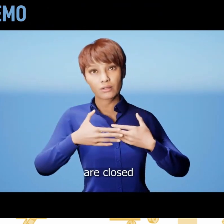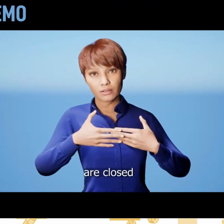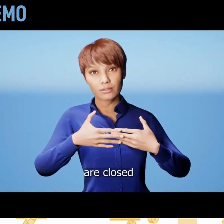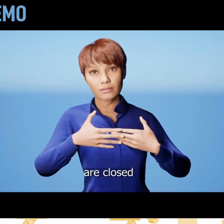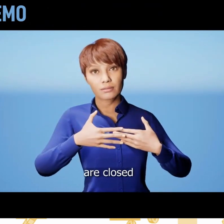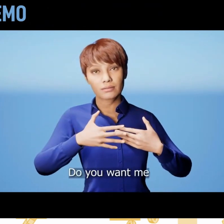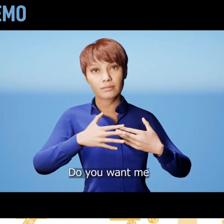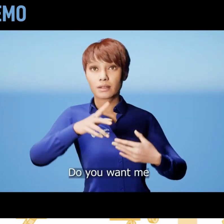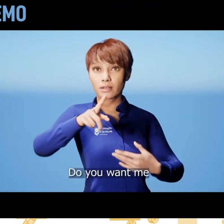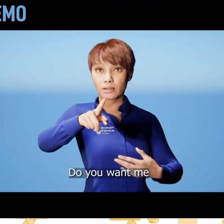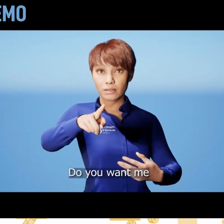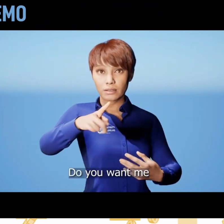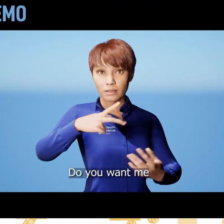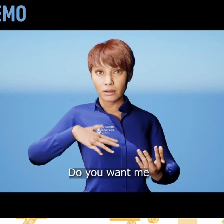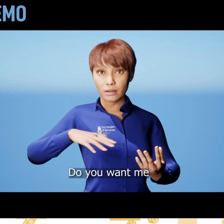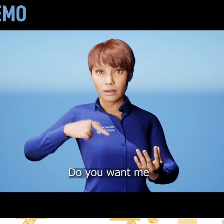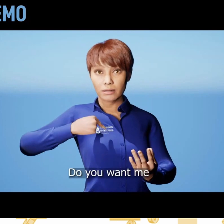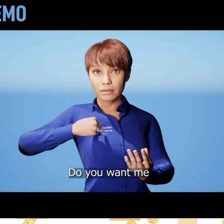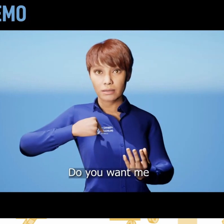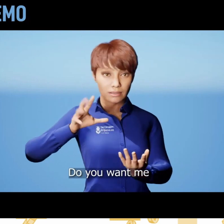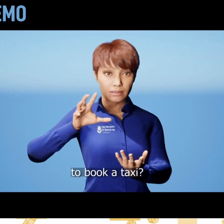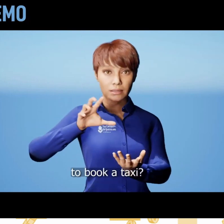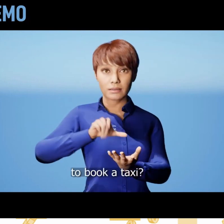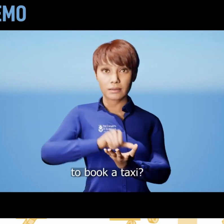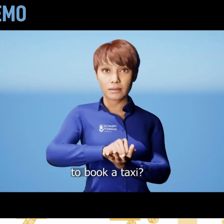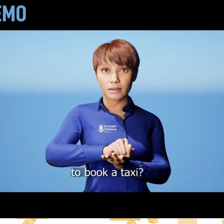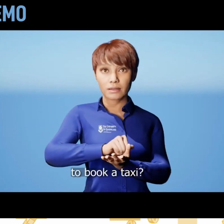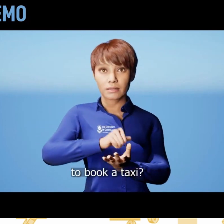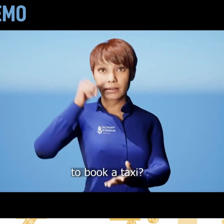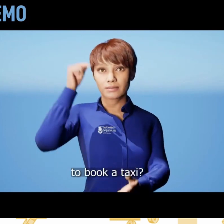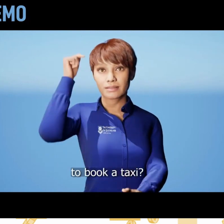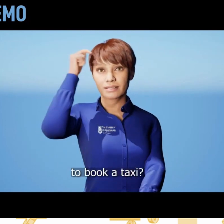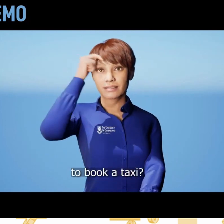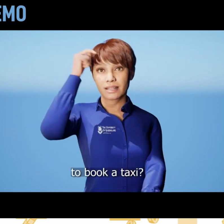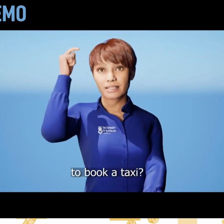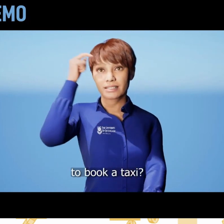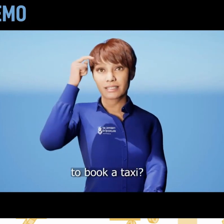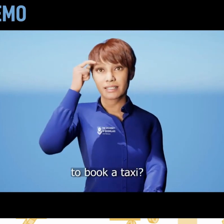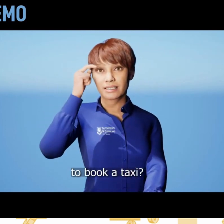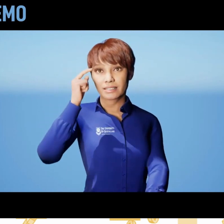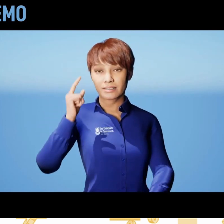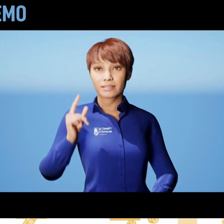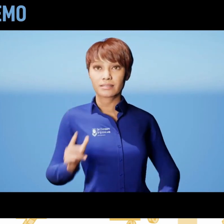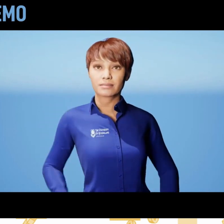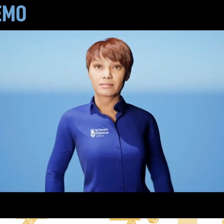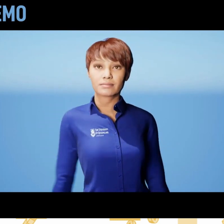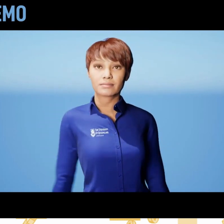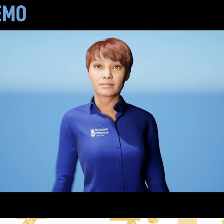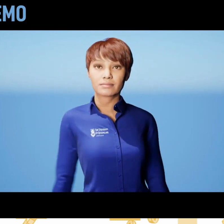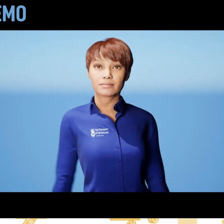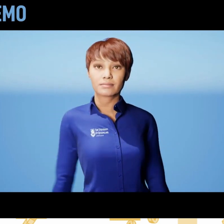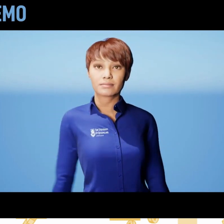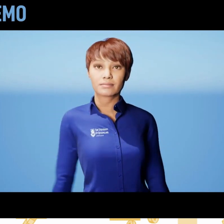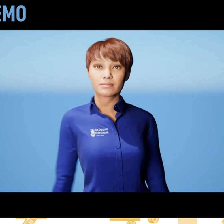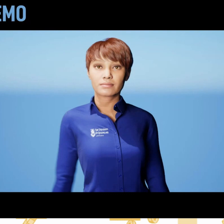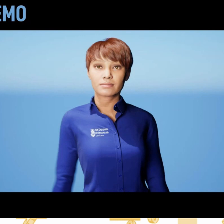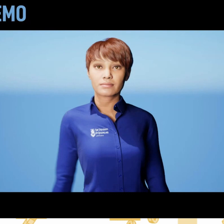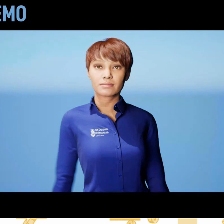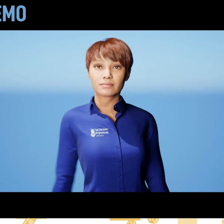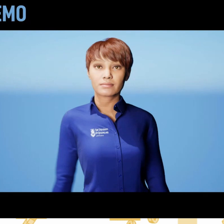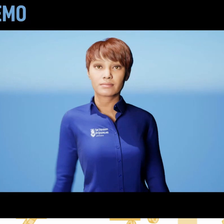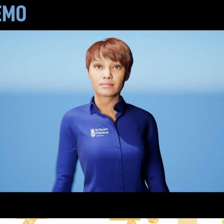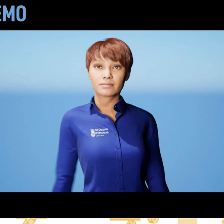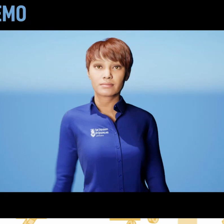originally called Alyssa while testing, and it's performing one of the animations we've recorded. So just an example where she says